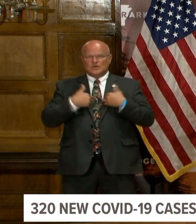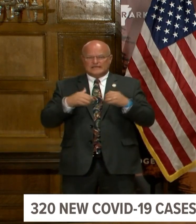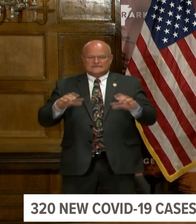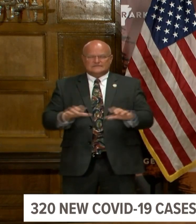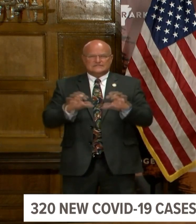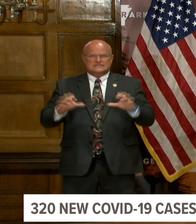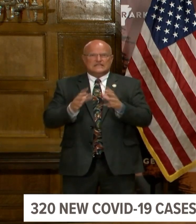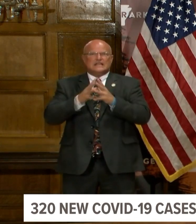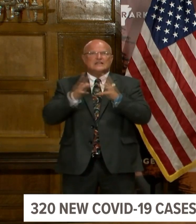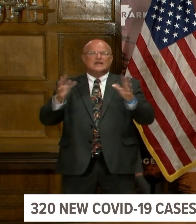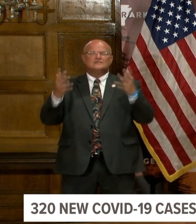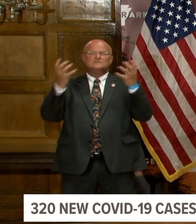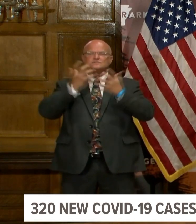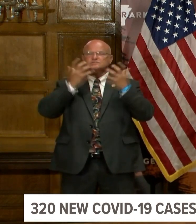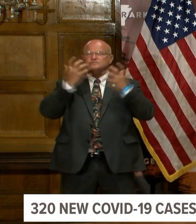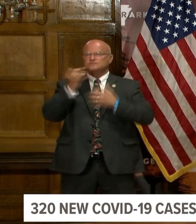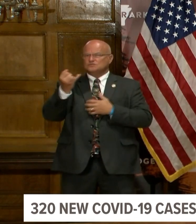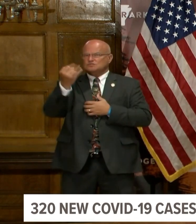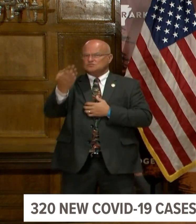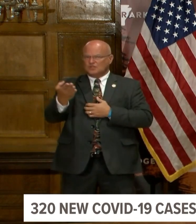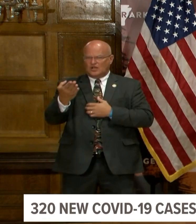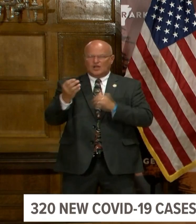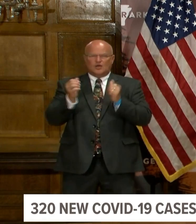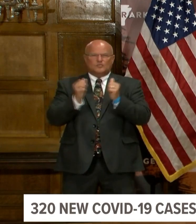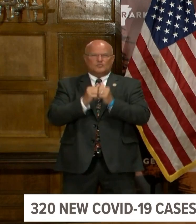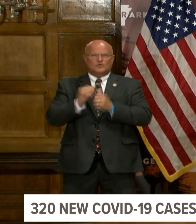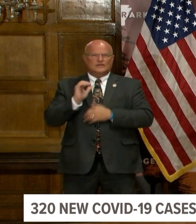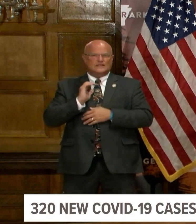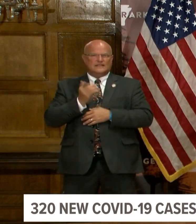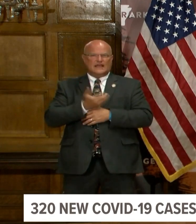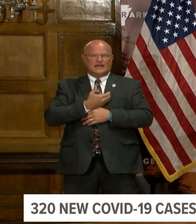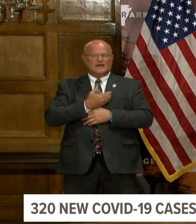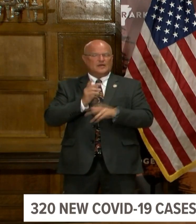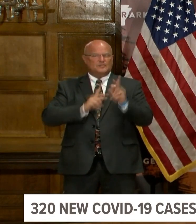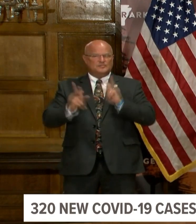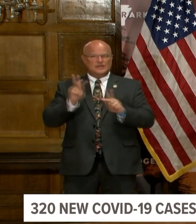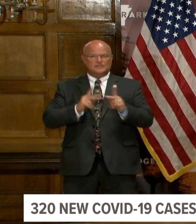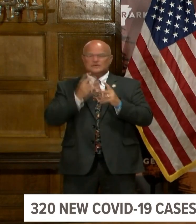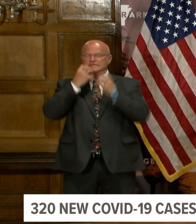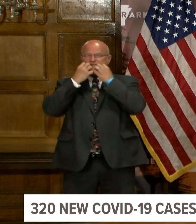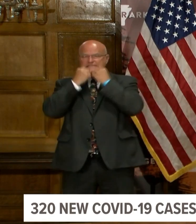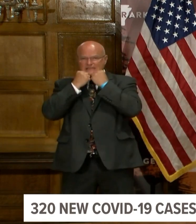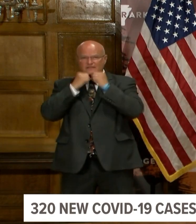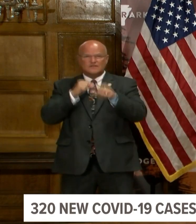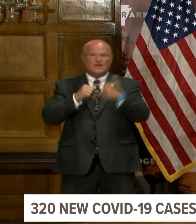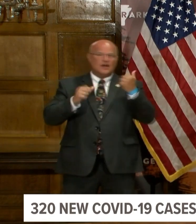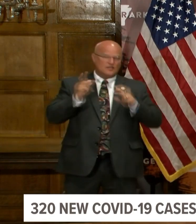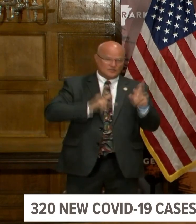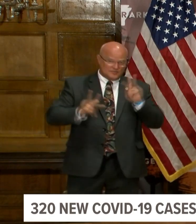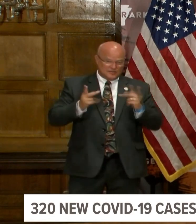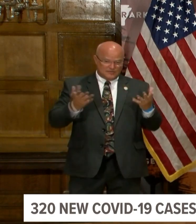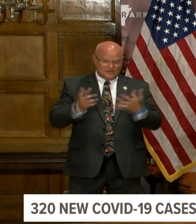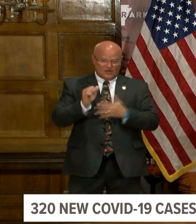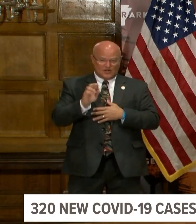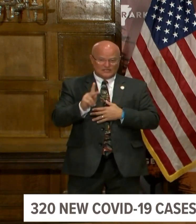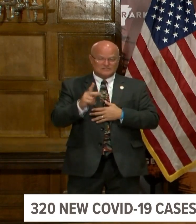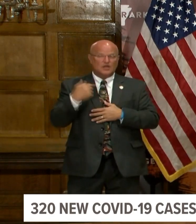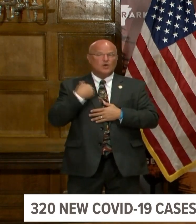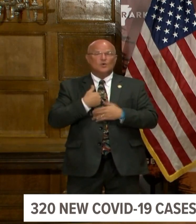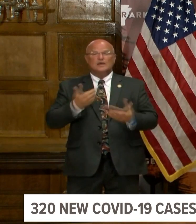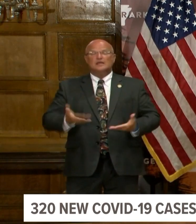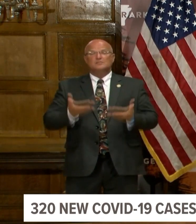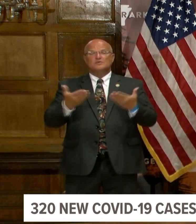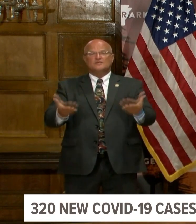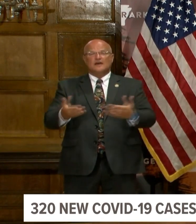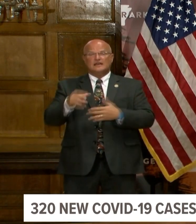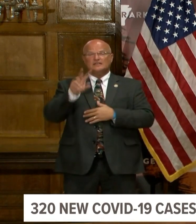done such a fabulous job in terms of Arkansans, caring for other Arkansans, that we have been able to provide